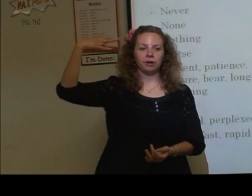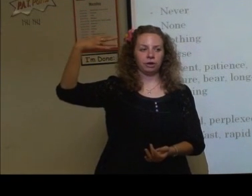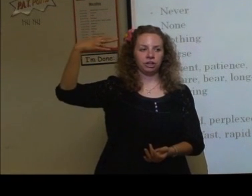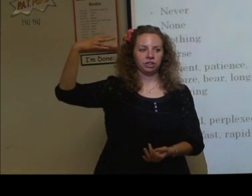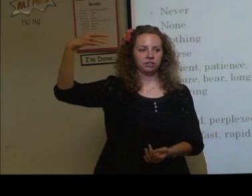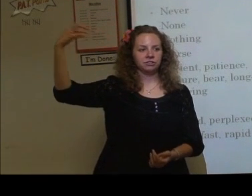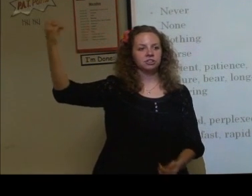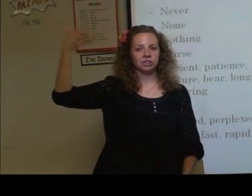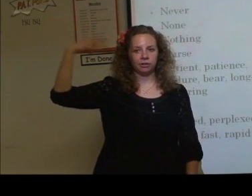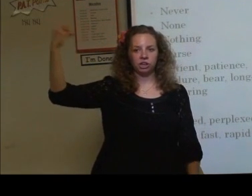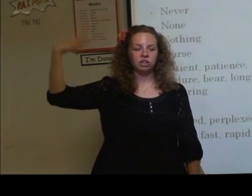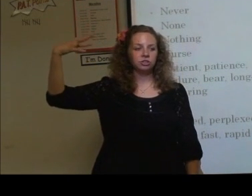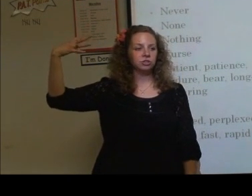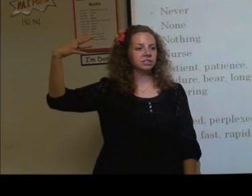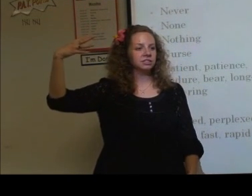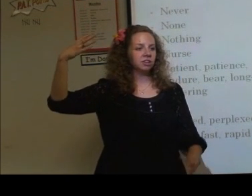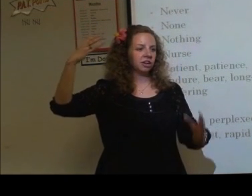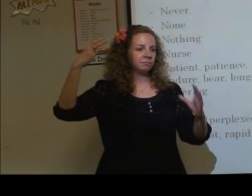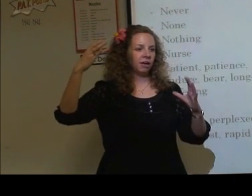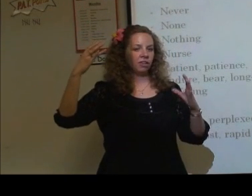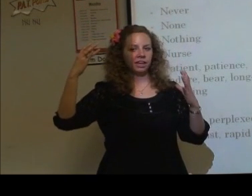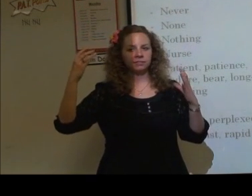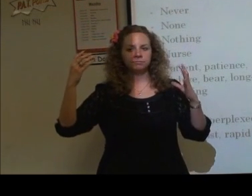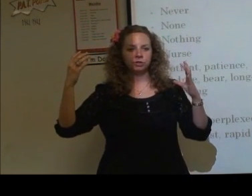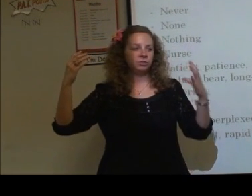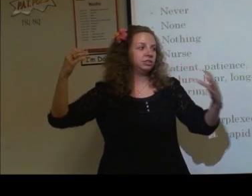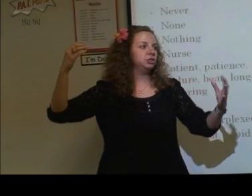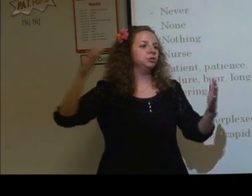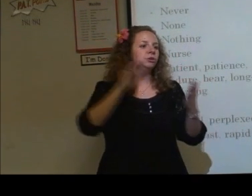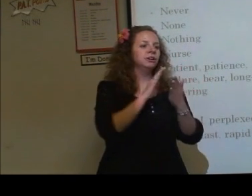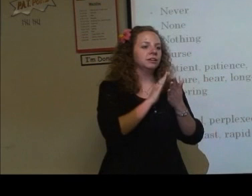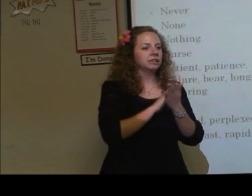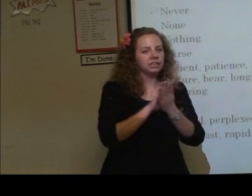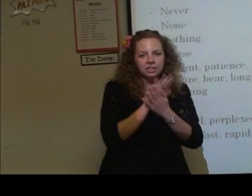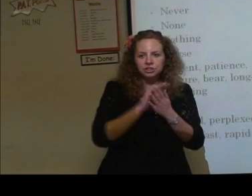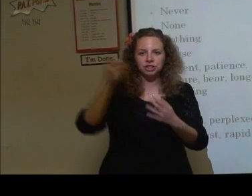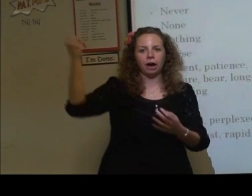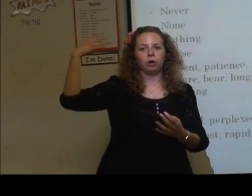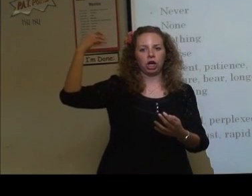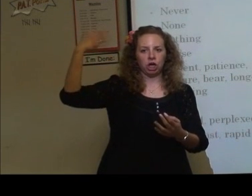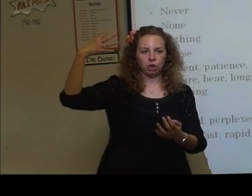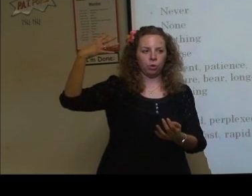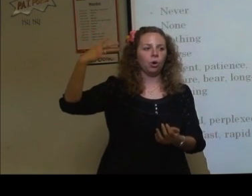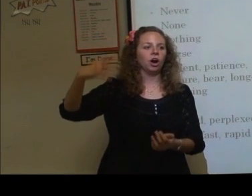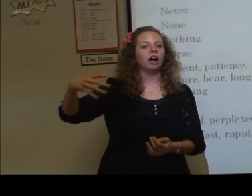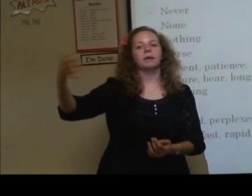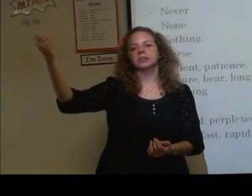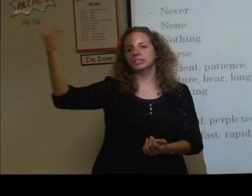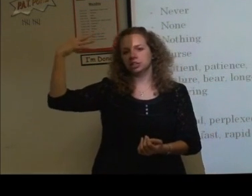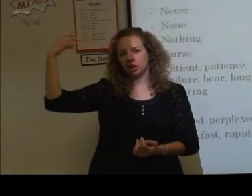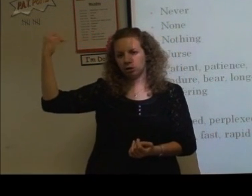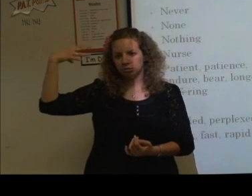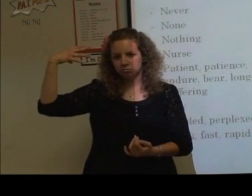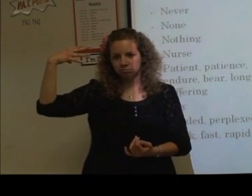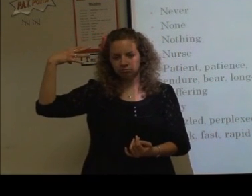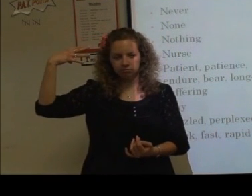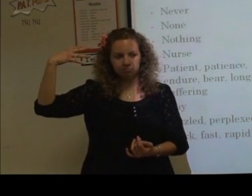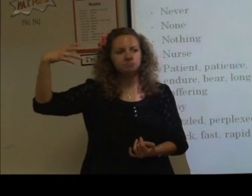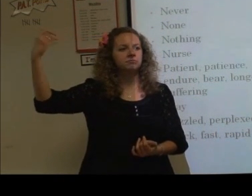shower, shower. So this is talking about like you need to clean the shower, or I'm going to take a shower.